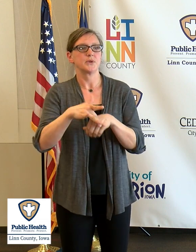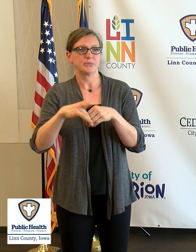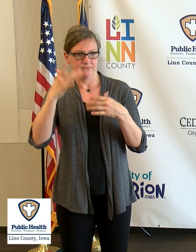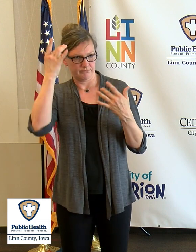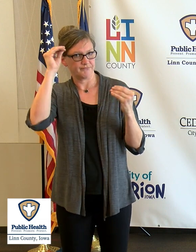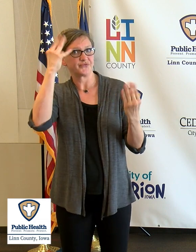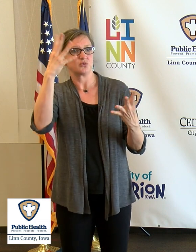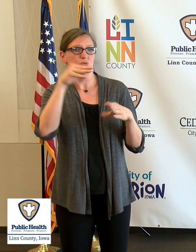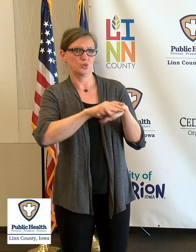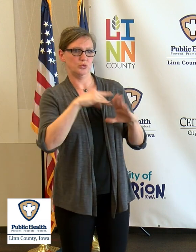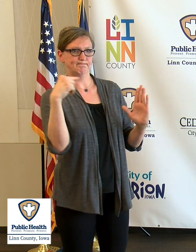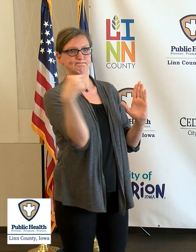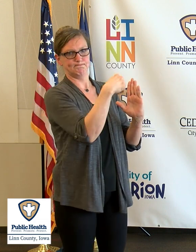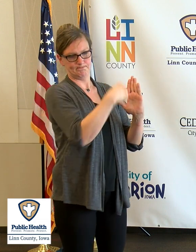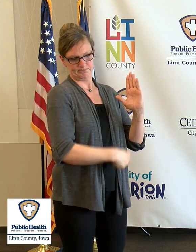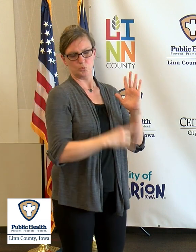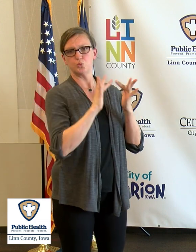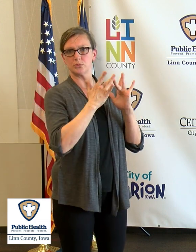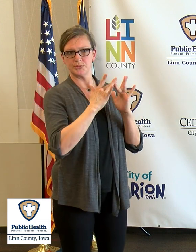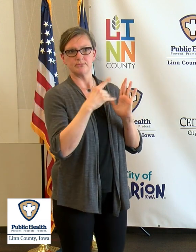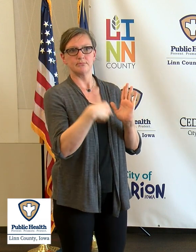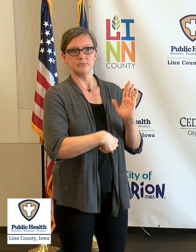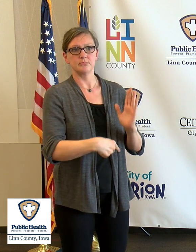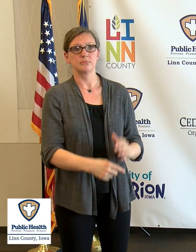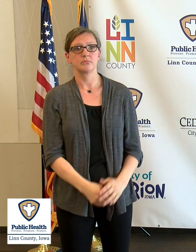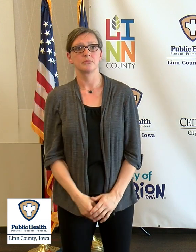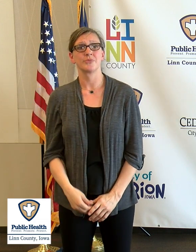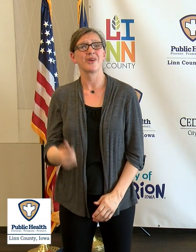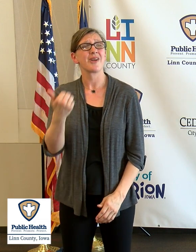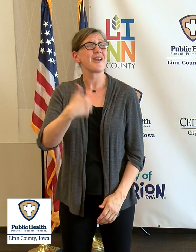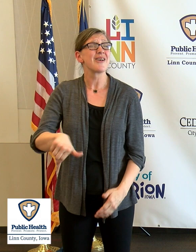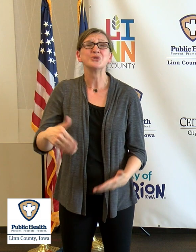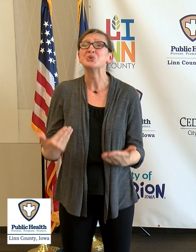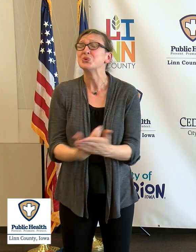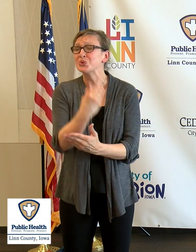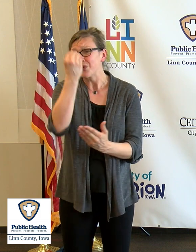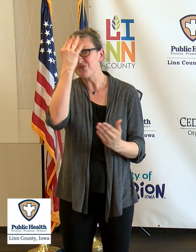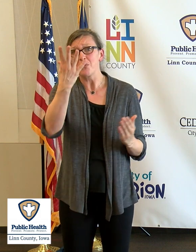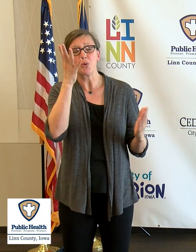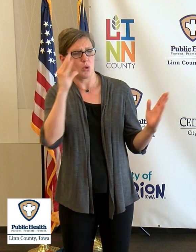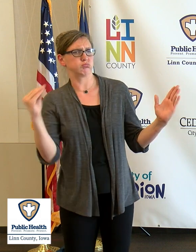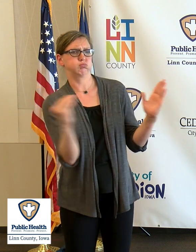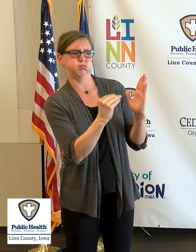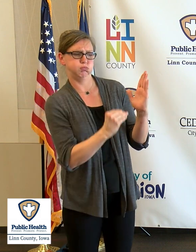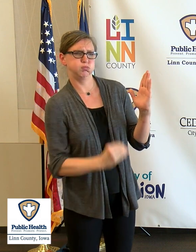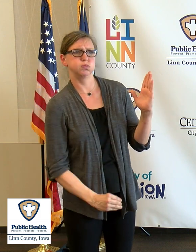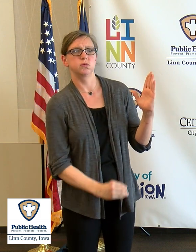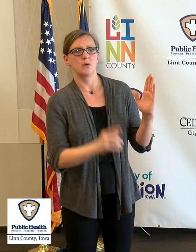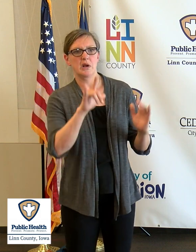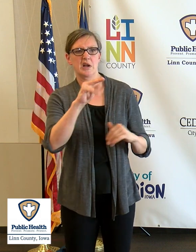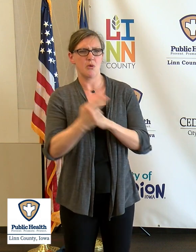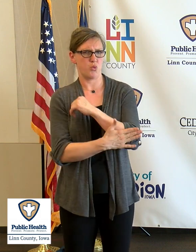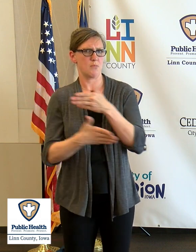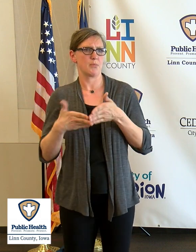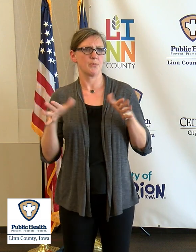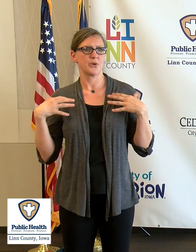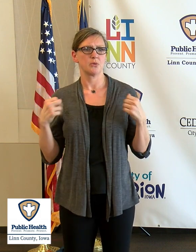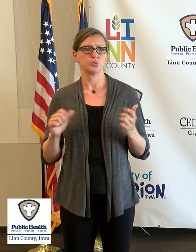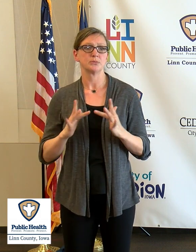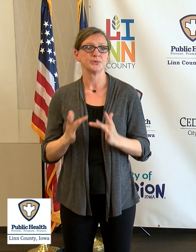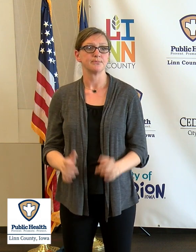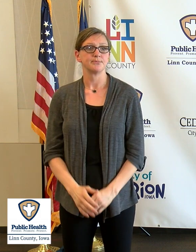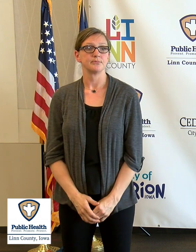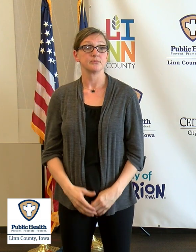possible. New information added to this webpage includes a map of confirmed cases by zip